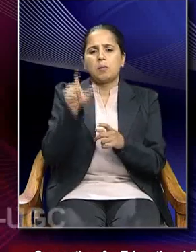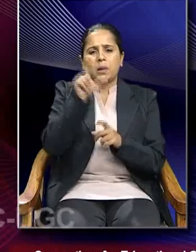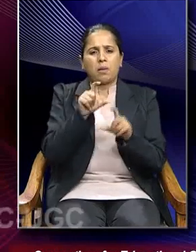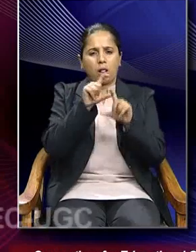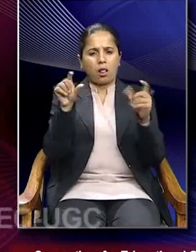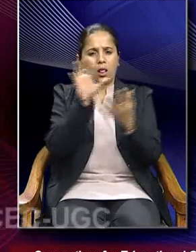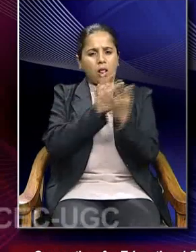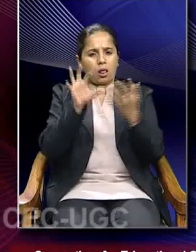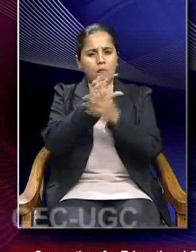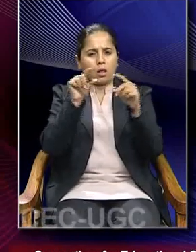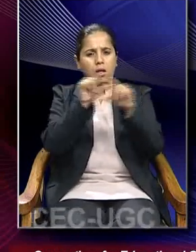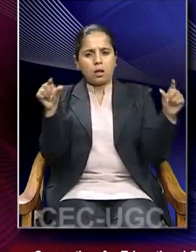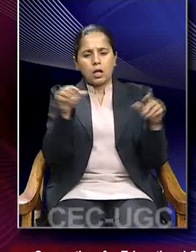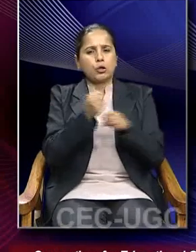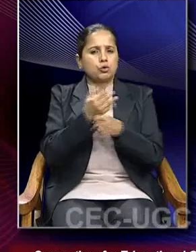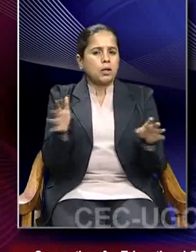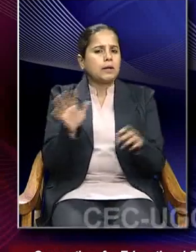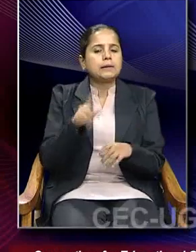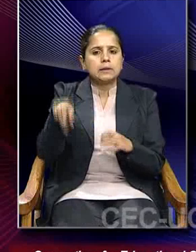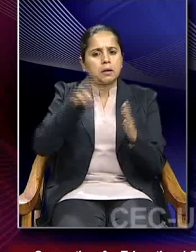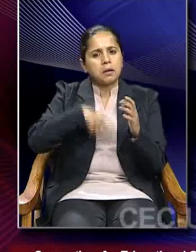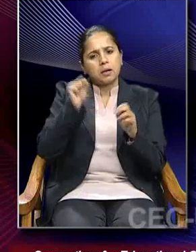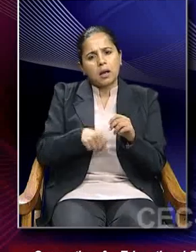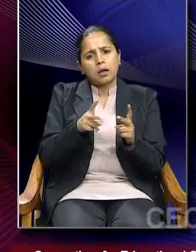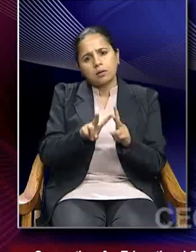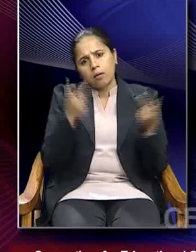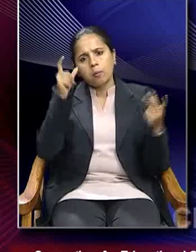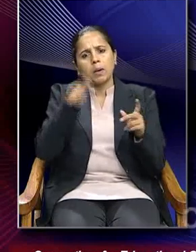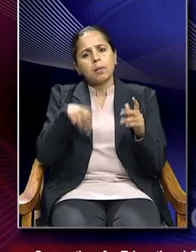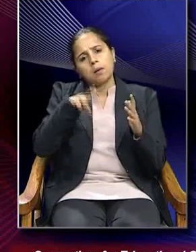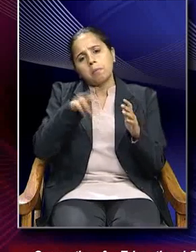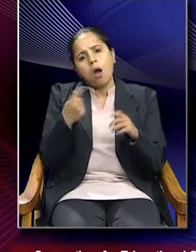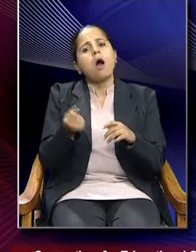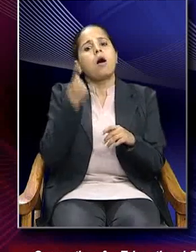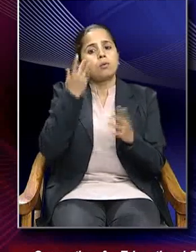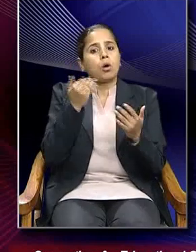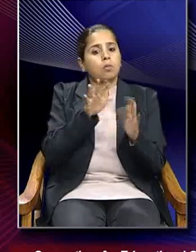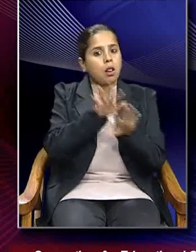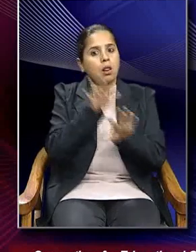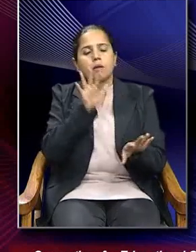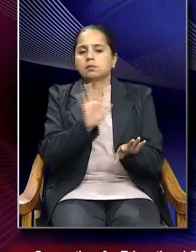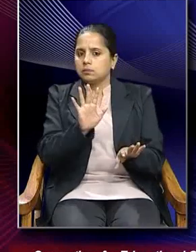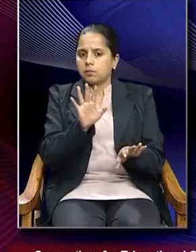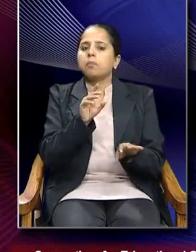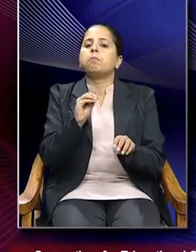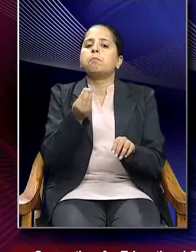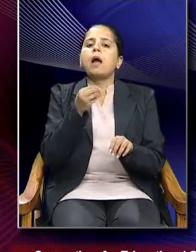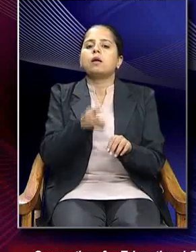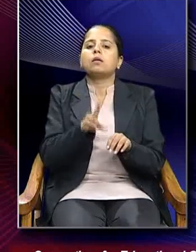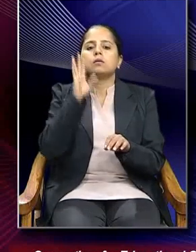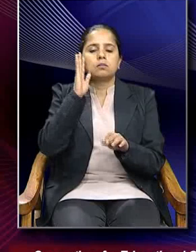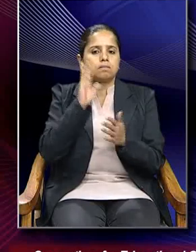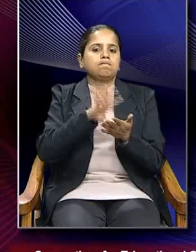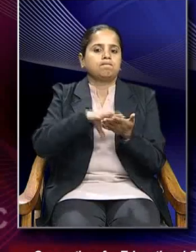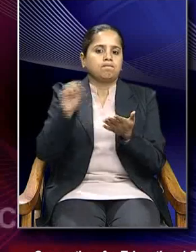statements that can be read or understood differently. So the statement of the problem has to